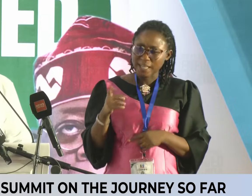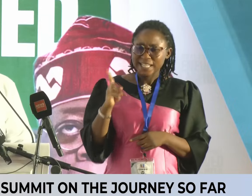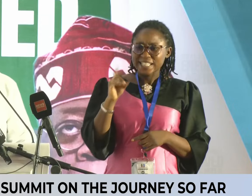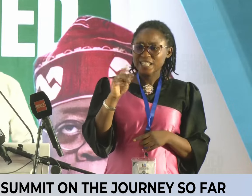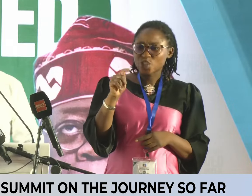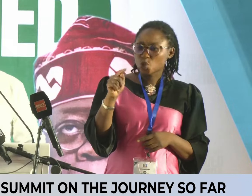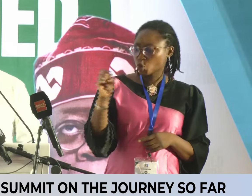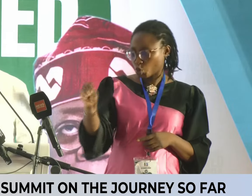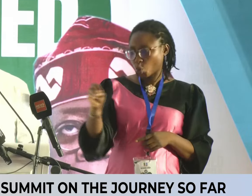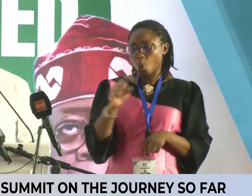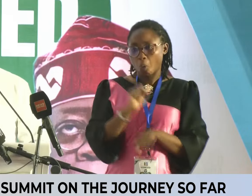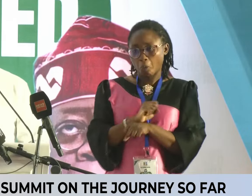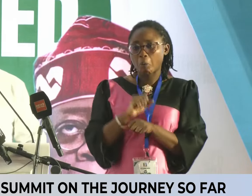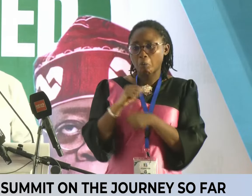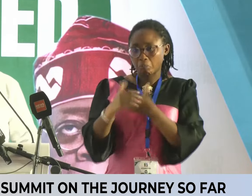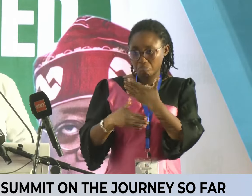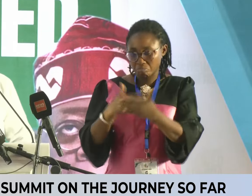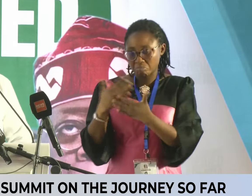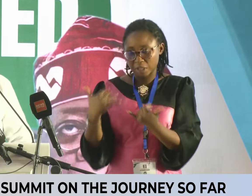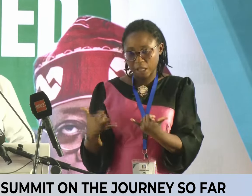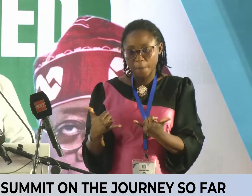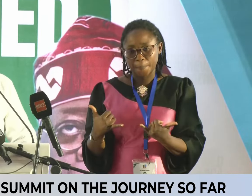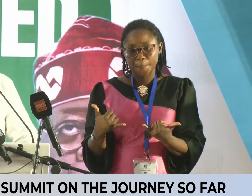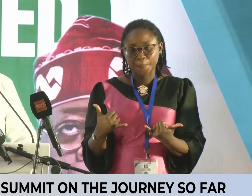Jito, and work is ongoing there.